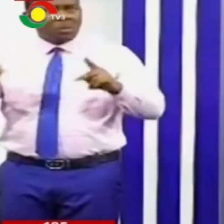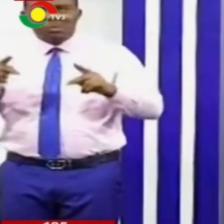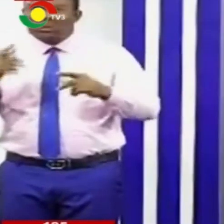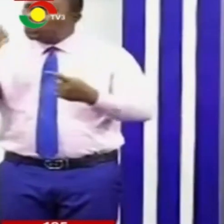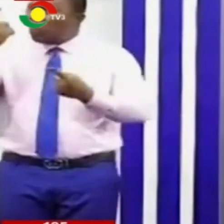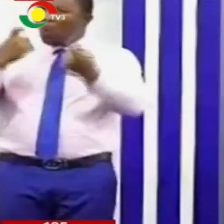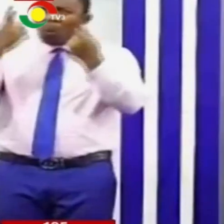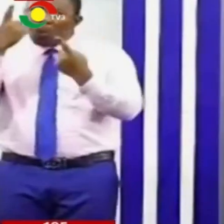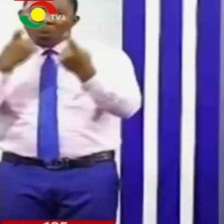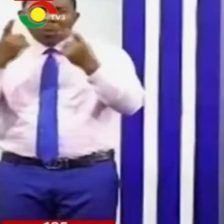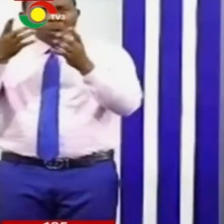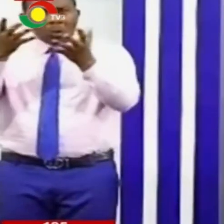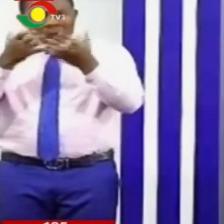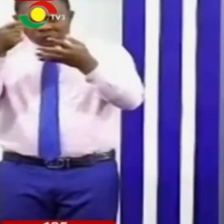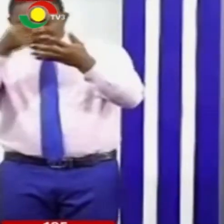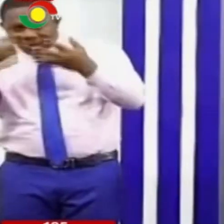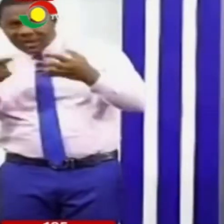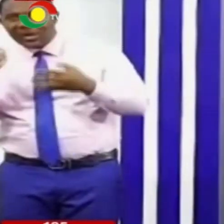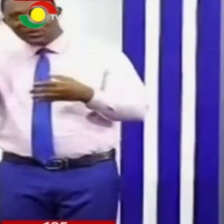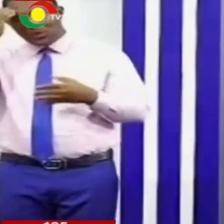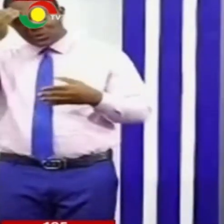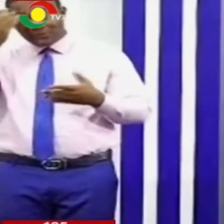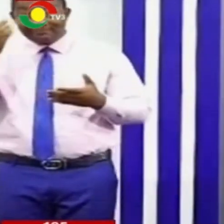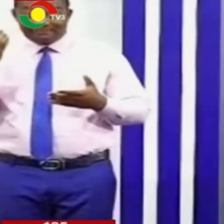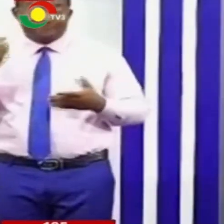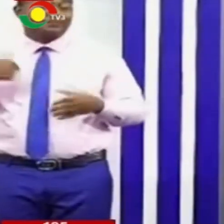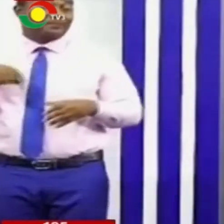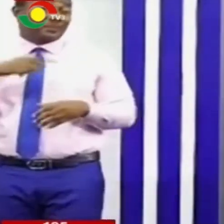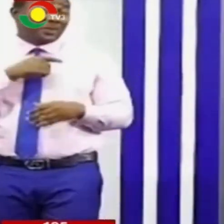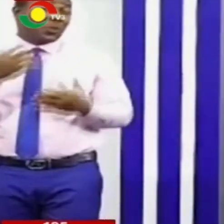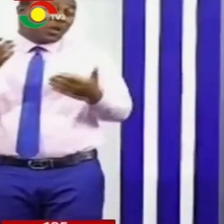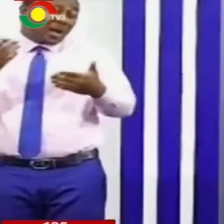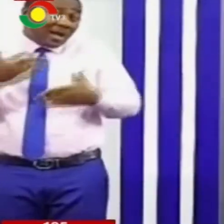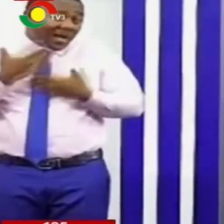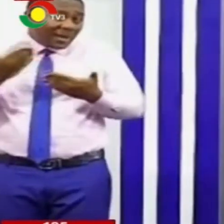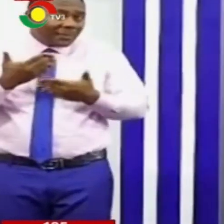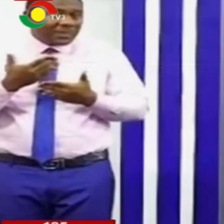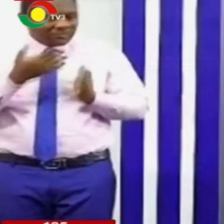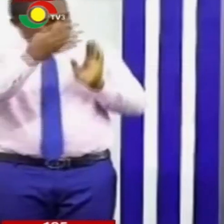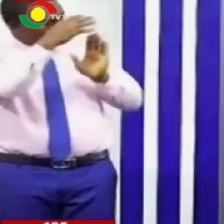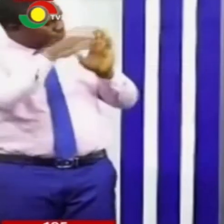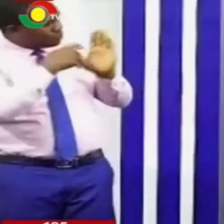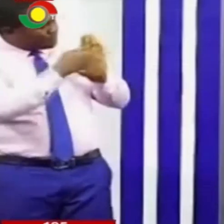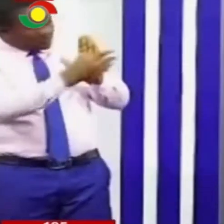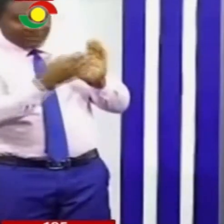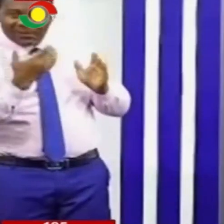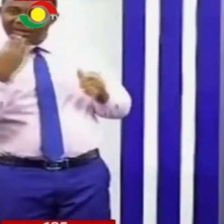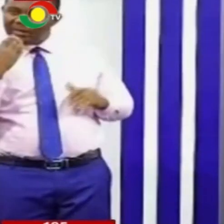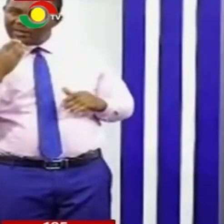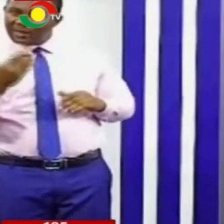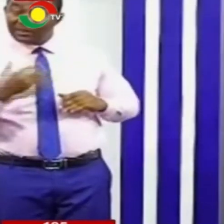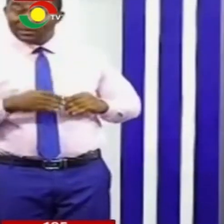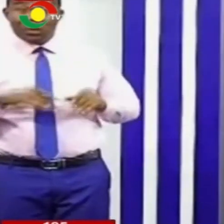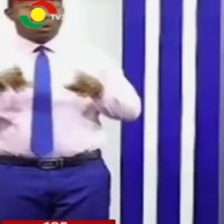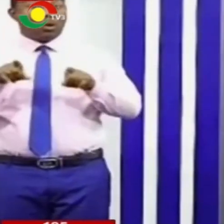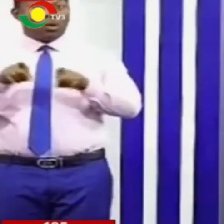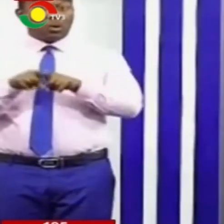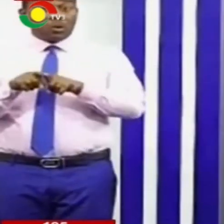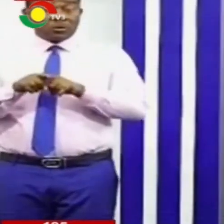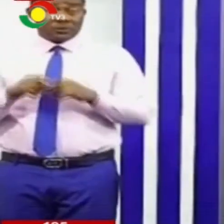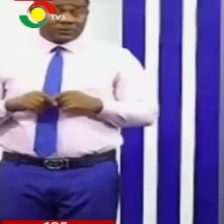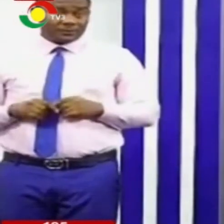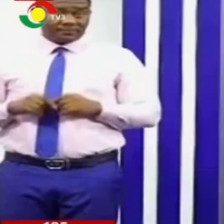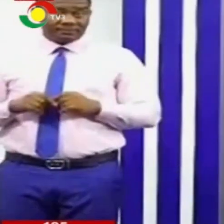so context is created. So, Honorable Minister, we are very, very grateful to you. We're also grateful for the policy clarifications. We are not